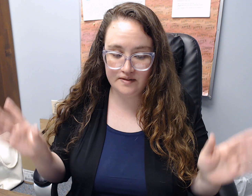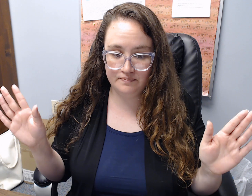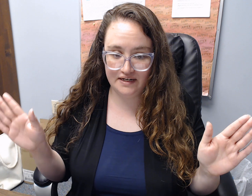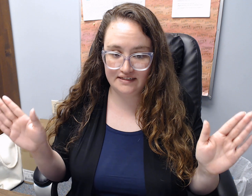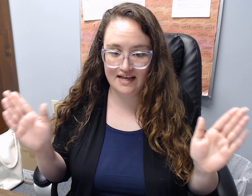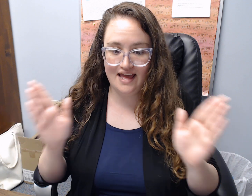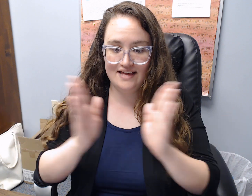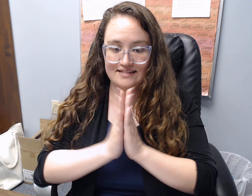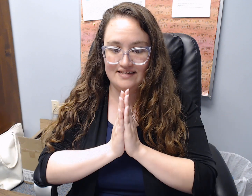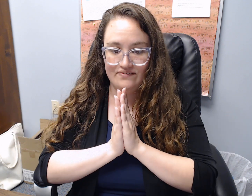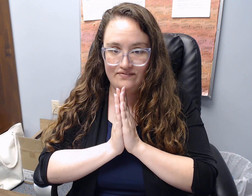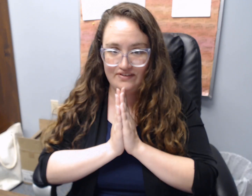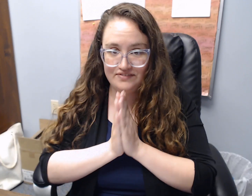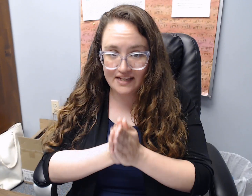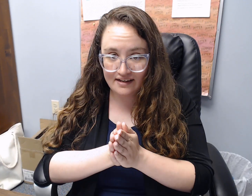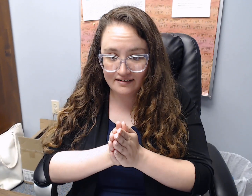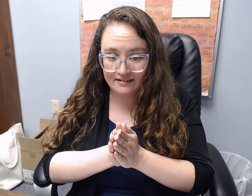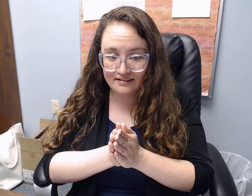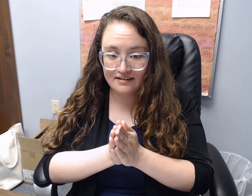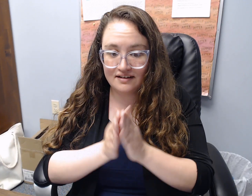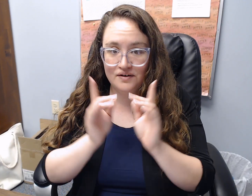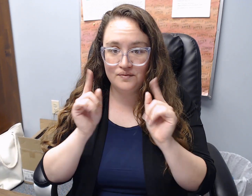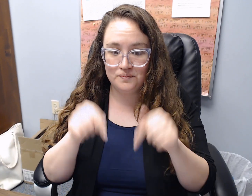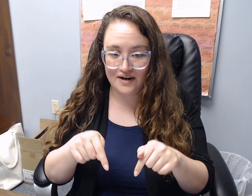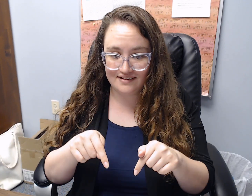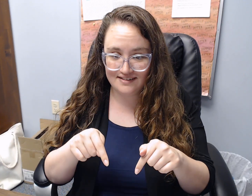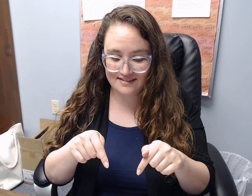But 7:15, practice.